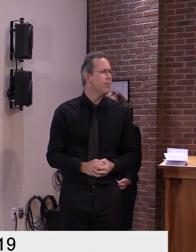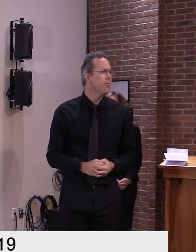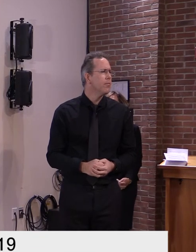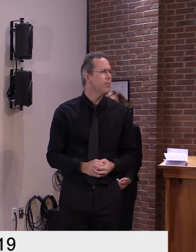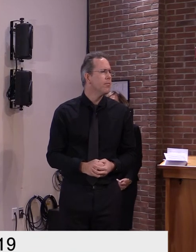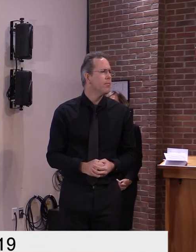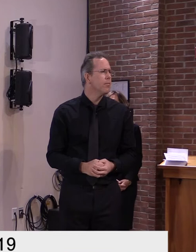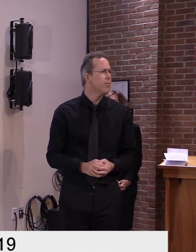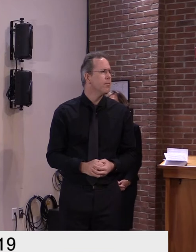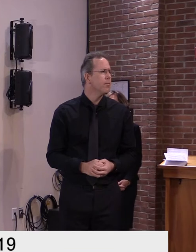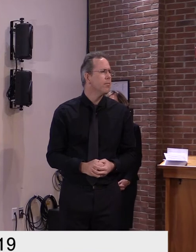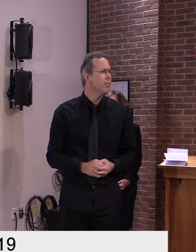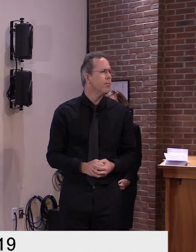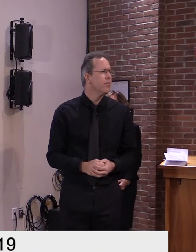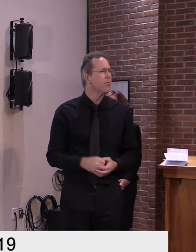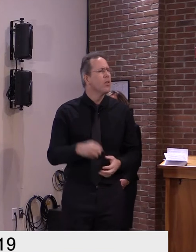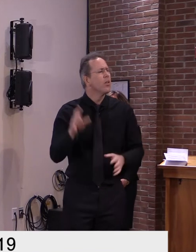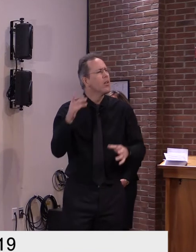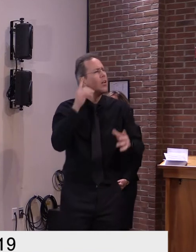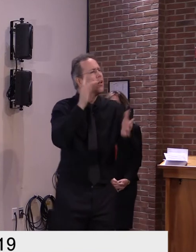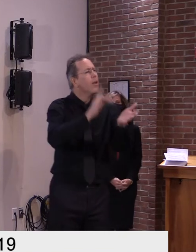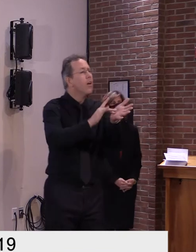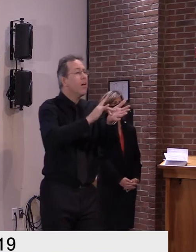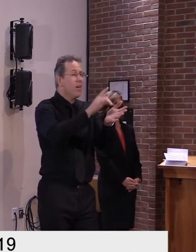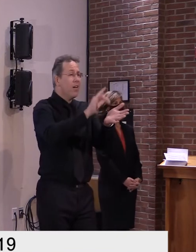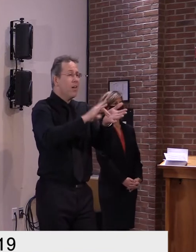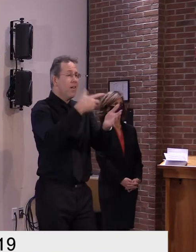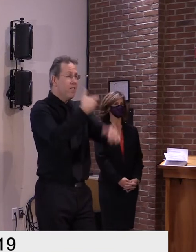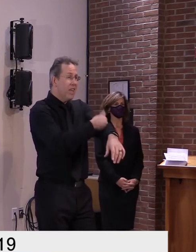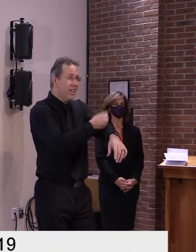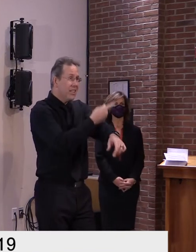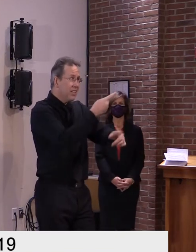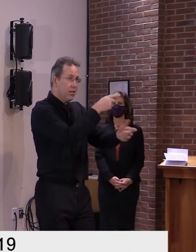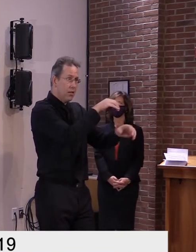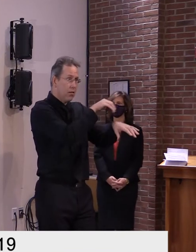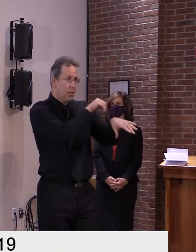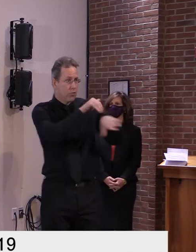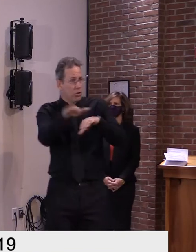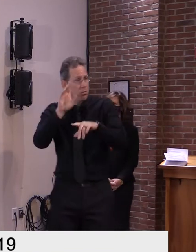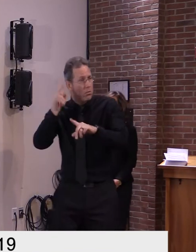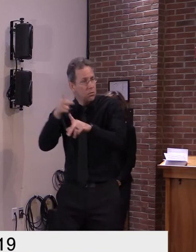those are coming direct from the federal government to the pharmacies themselves, who have the